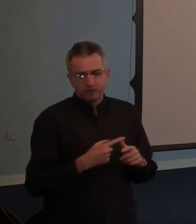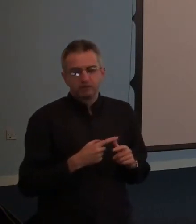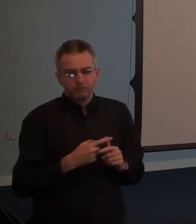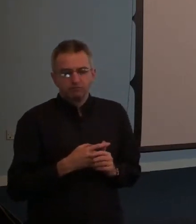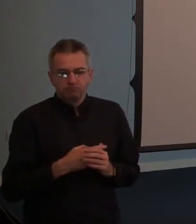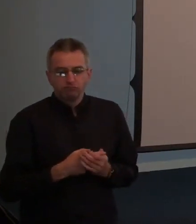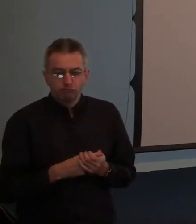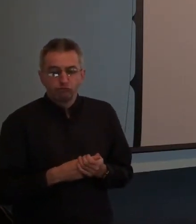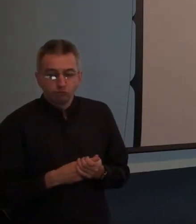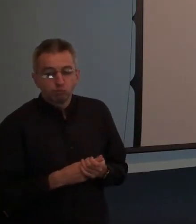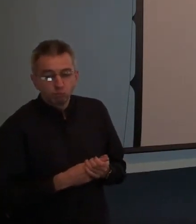So how did we select the groups?